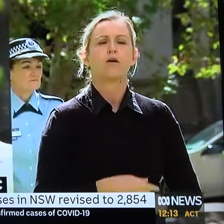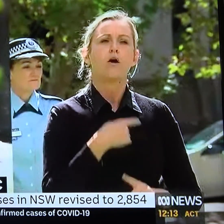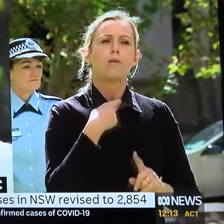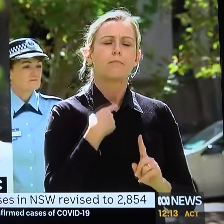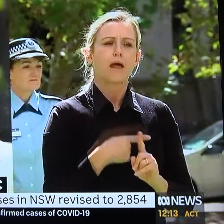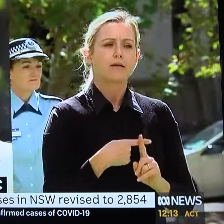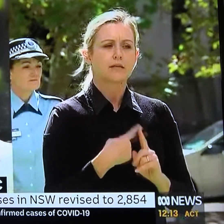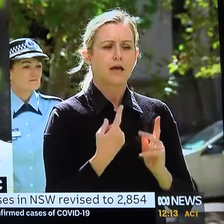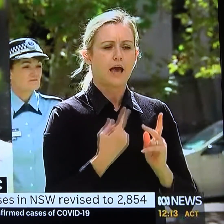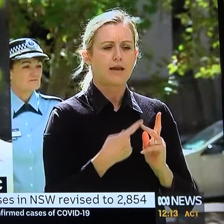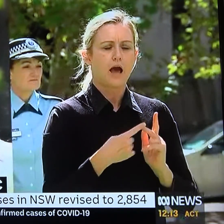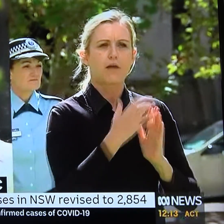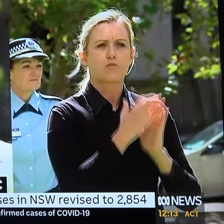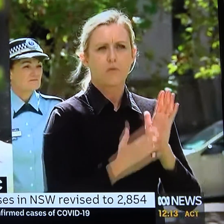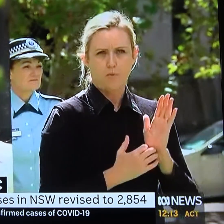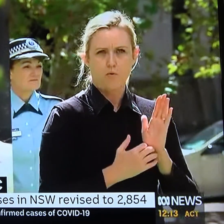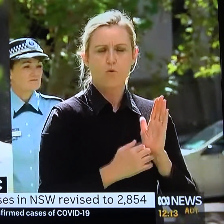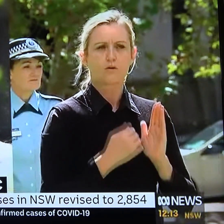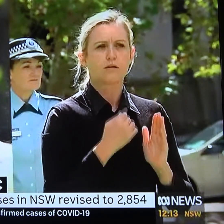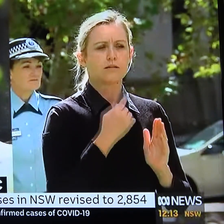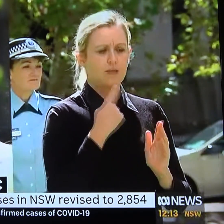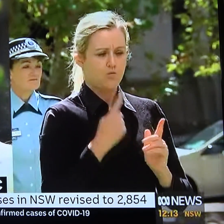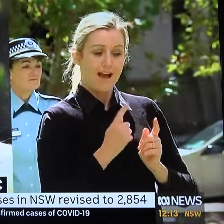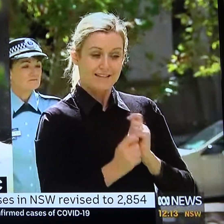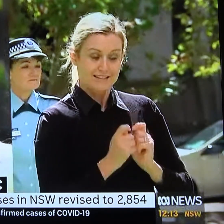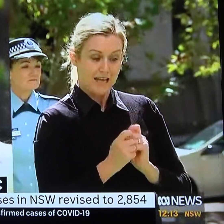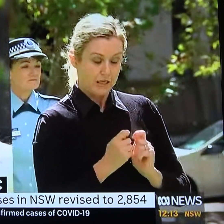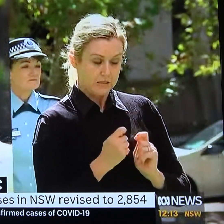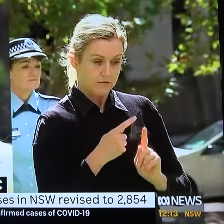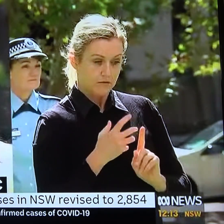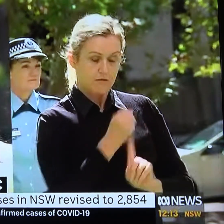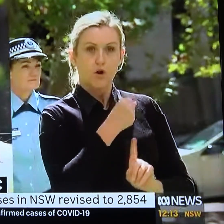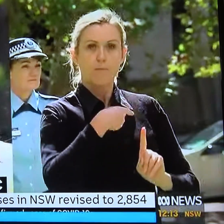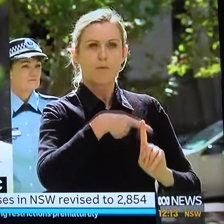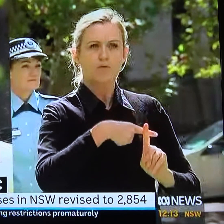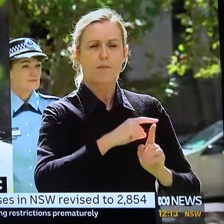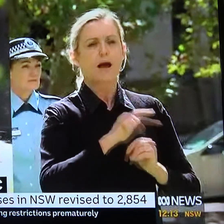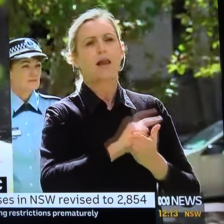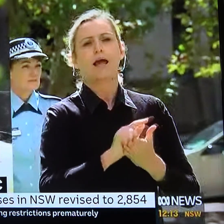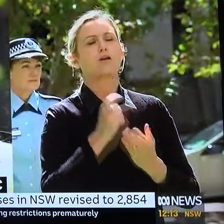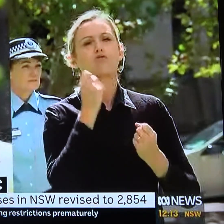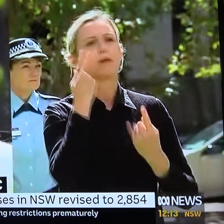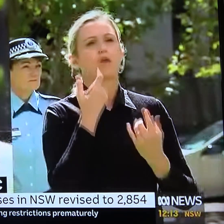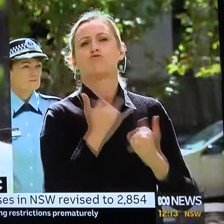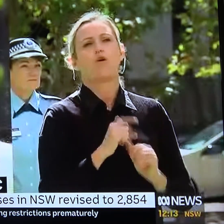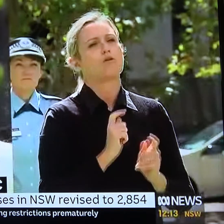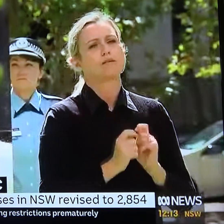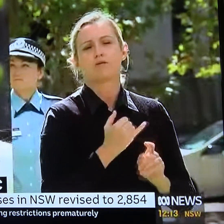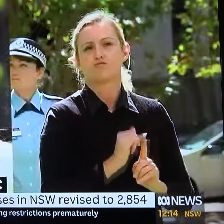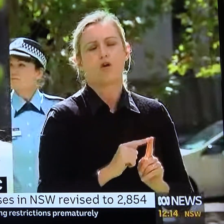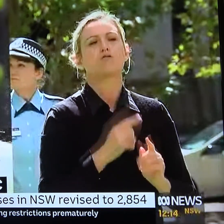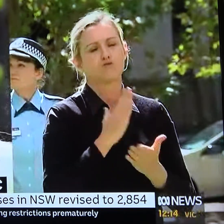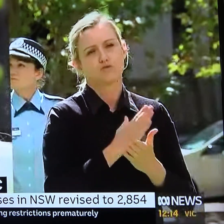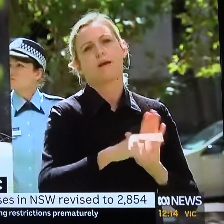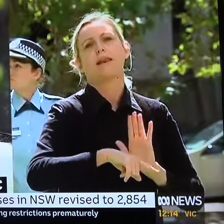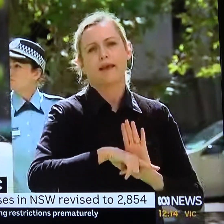negative. So that makes a total of 10 that had been previously reported in New South Wales as New South Wales cases, which we've